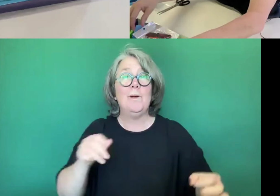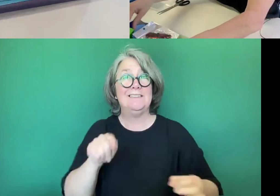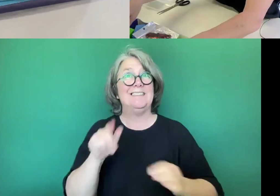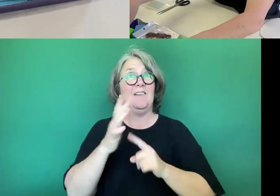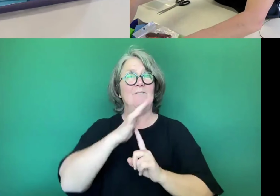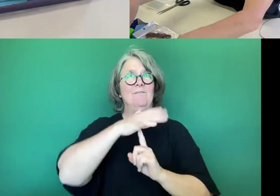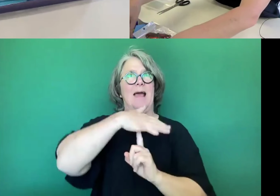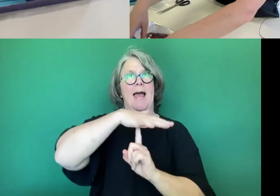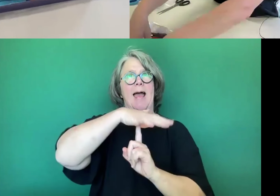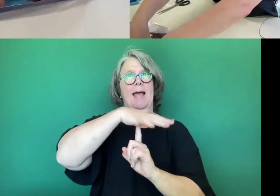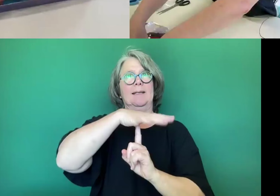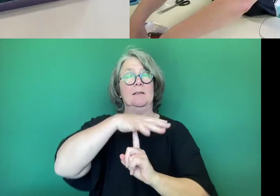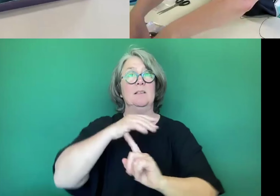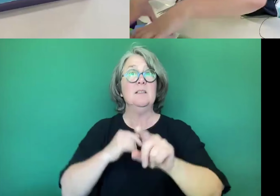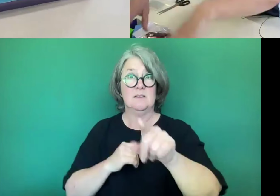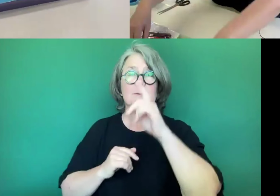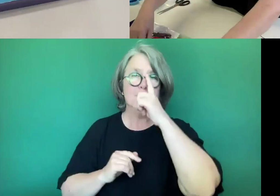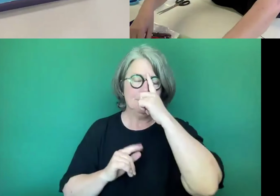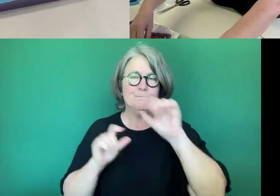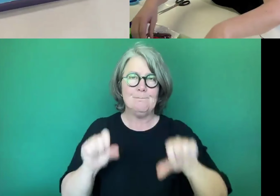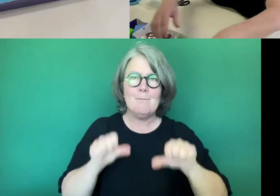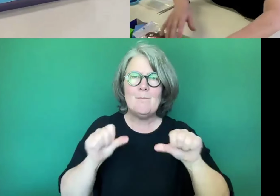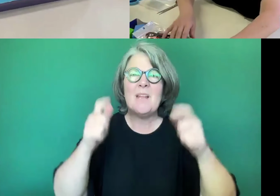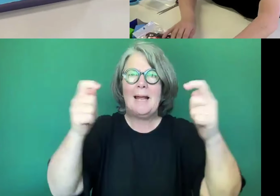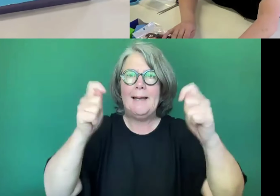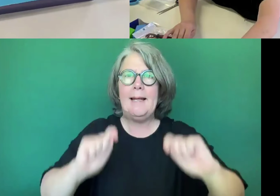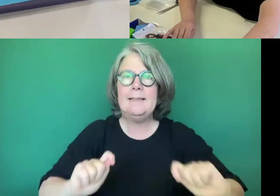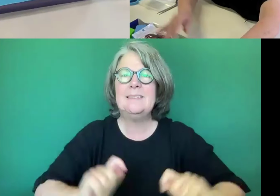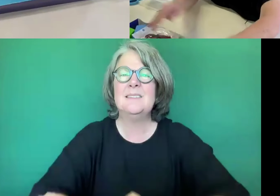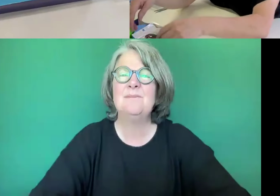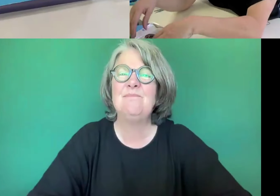that, so that's that.